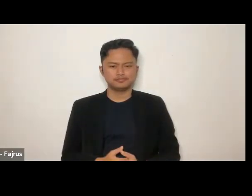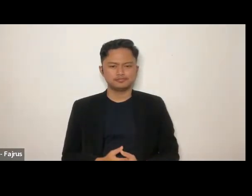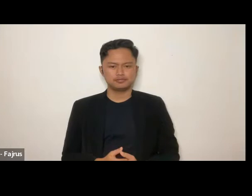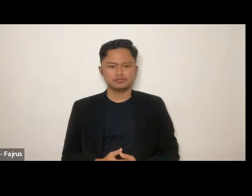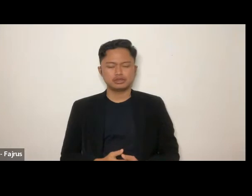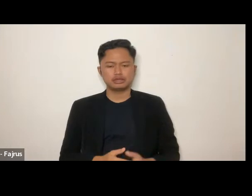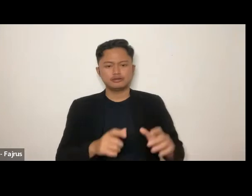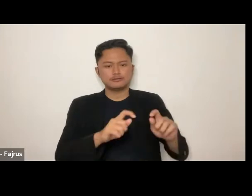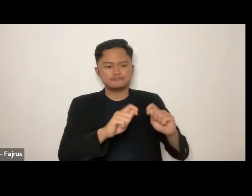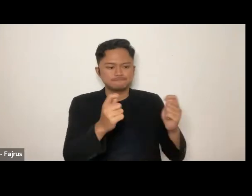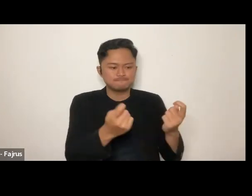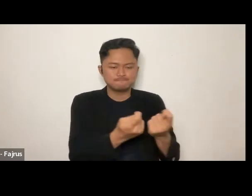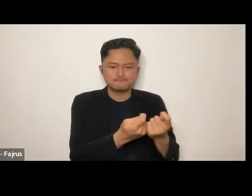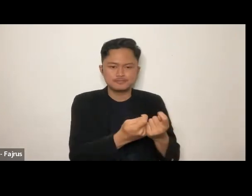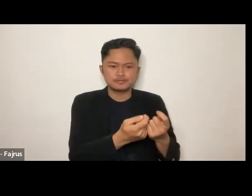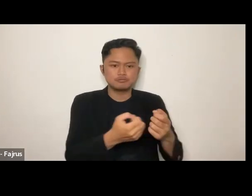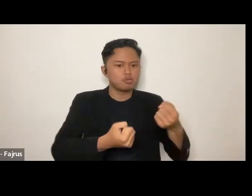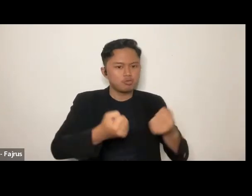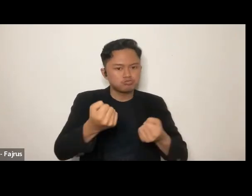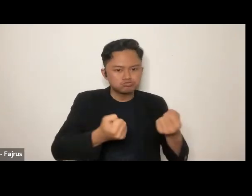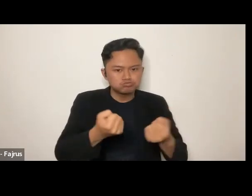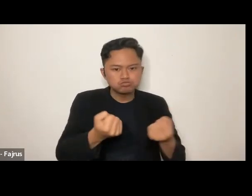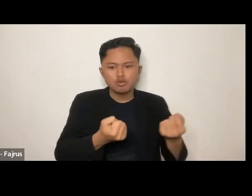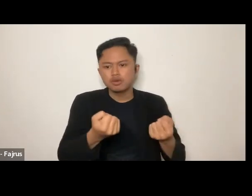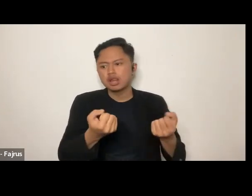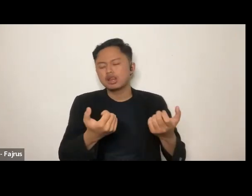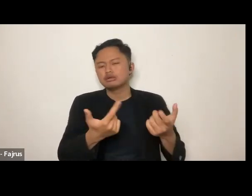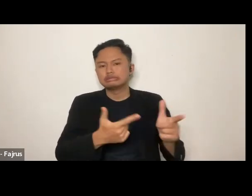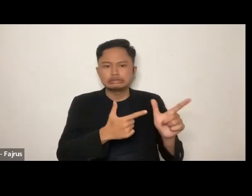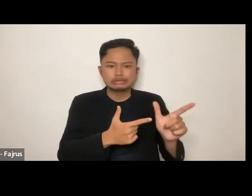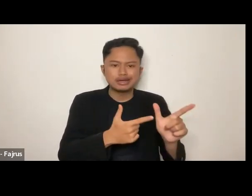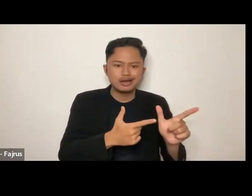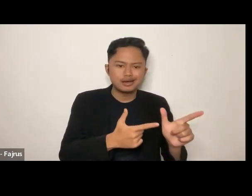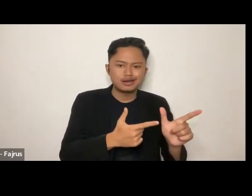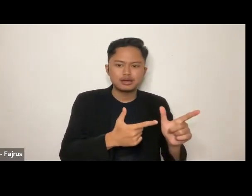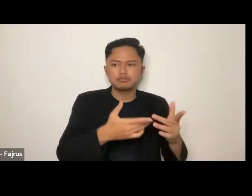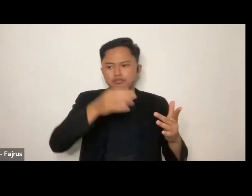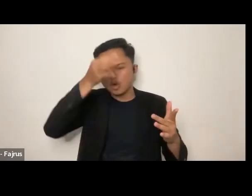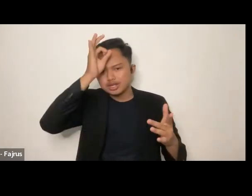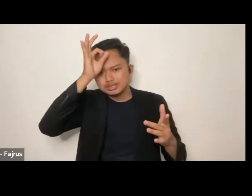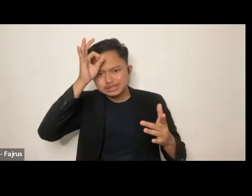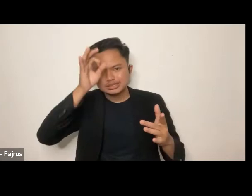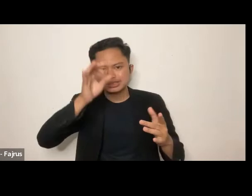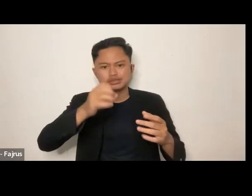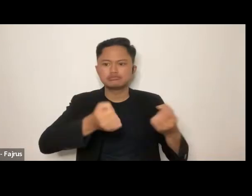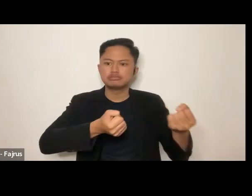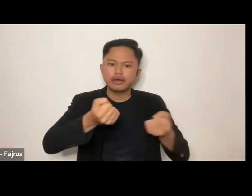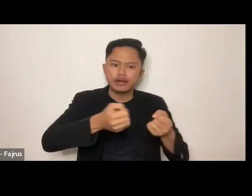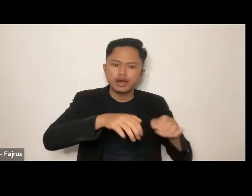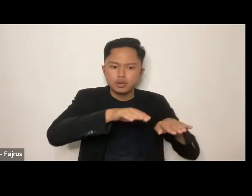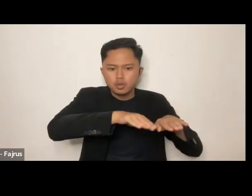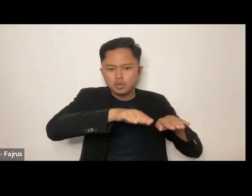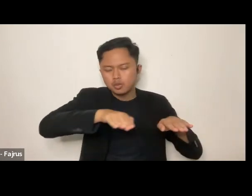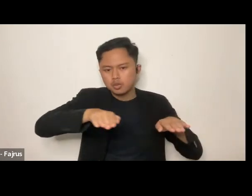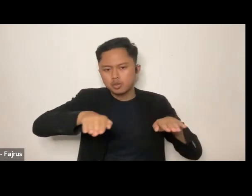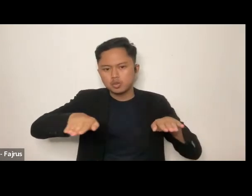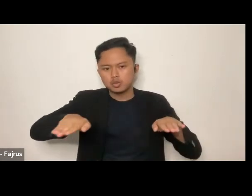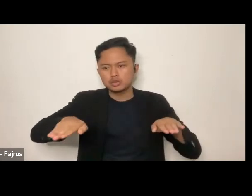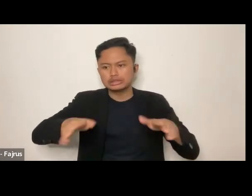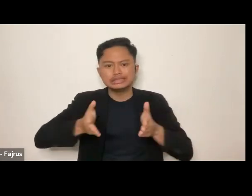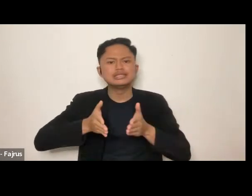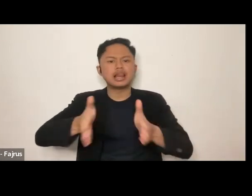military vehicles and military, not only military, but also police vehicles are on the street